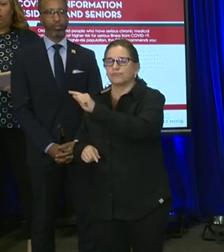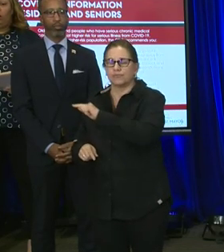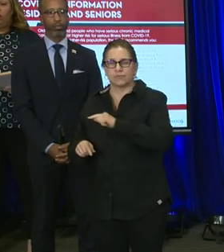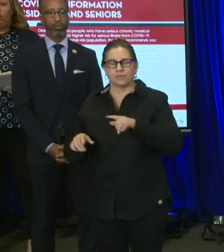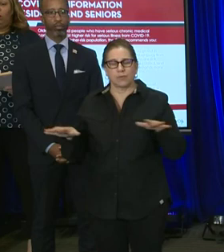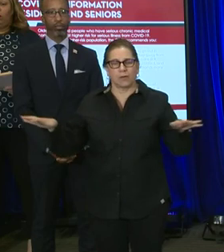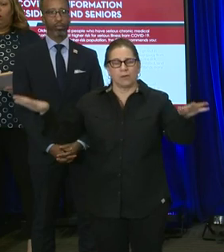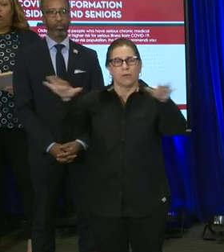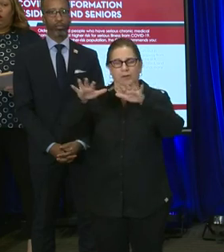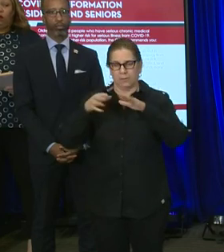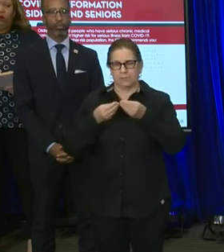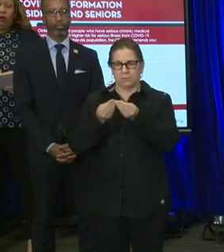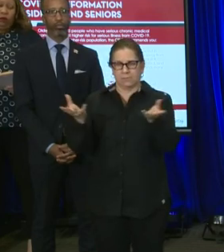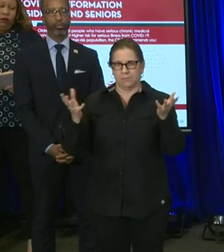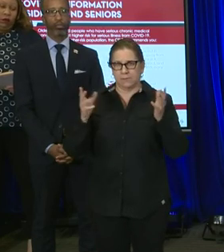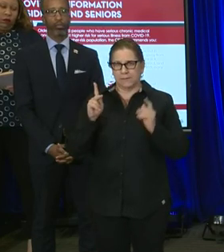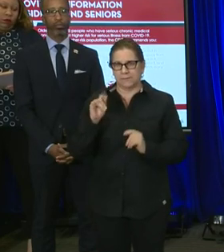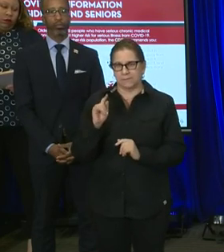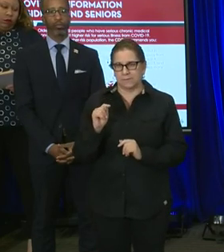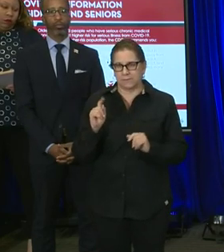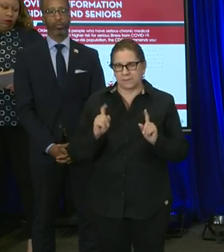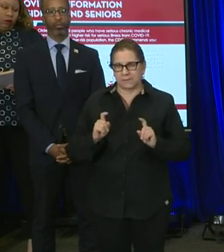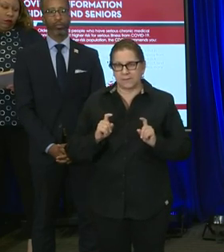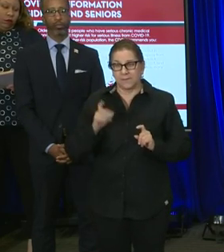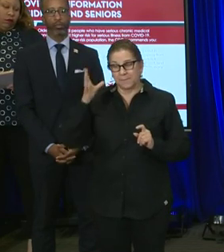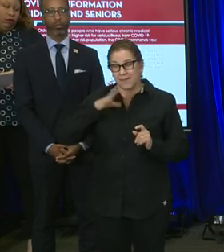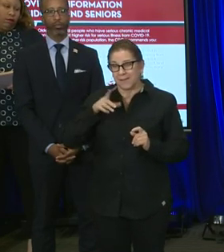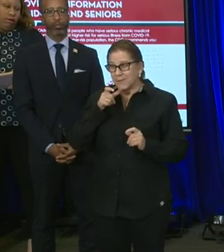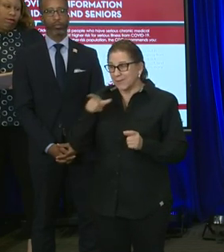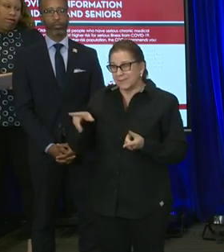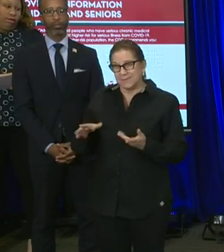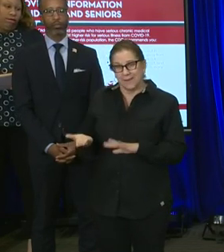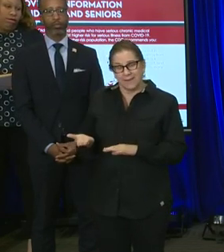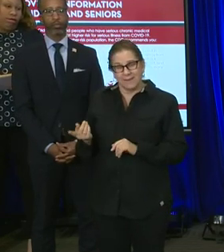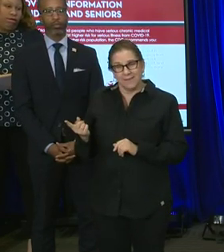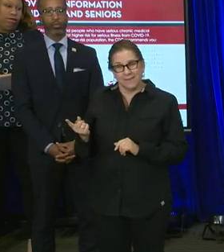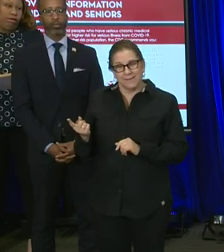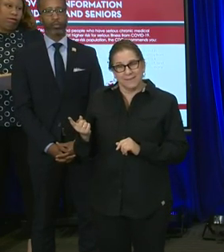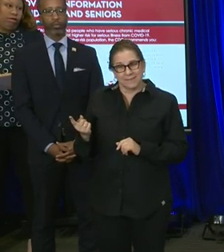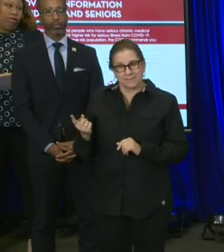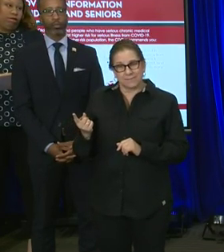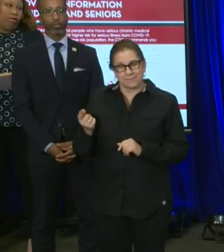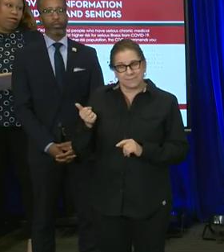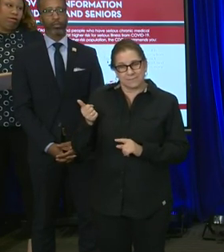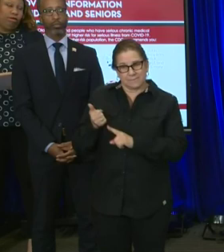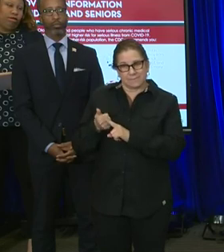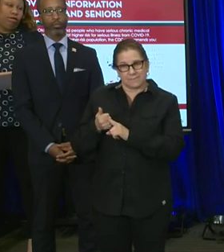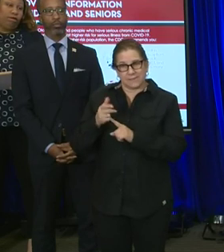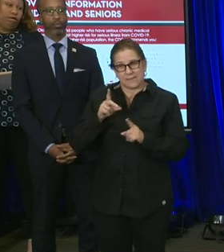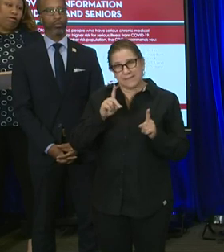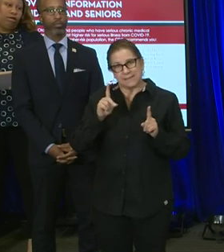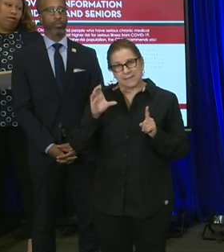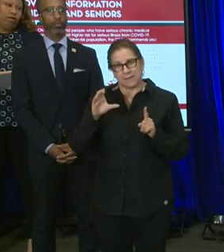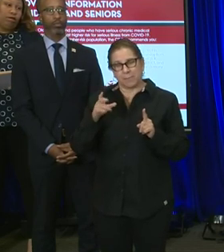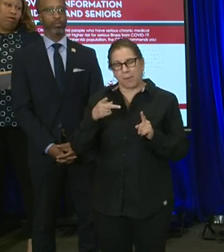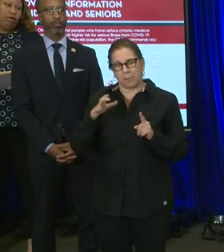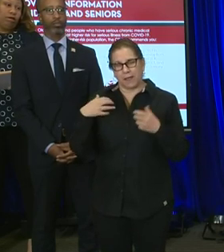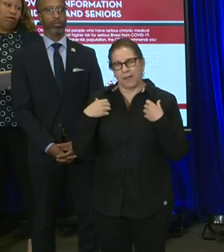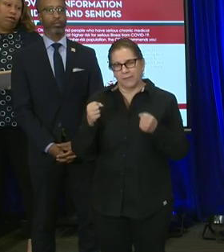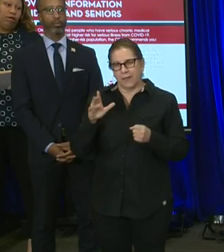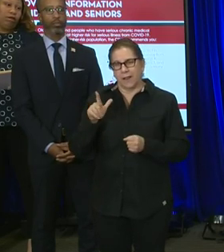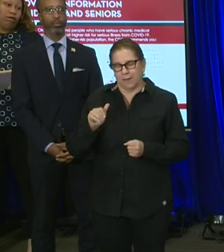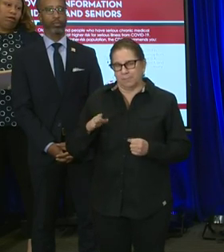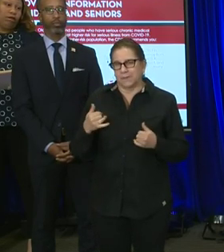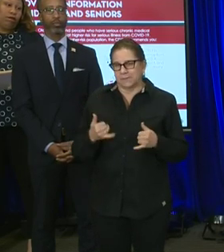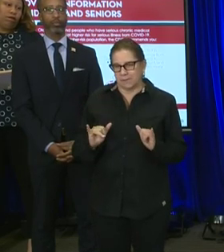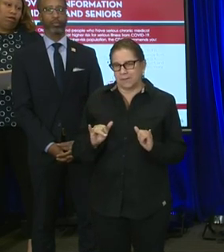health laboratory in the District of Columbia remains a go-to laboratory for testing of individuals who